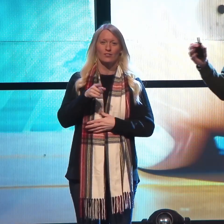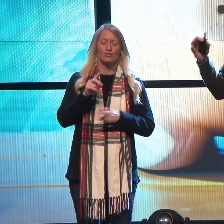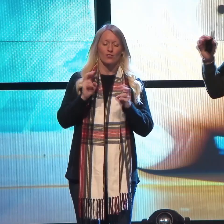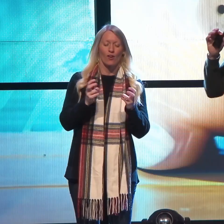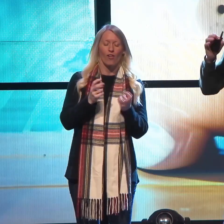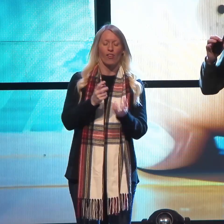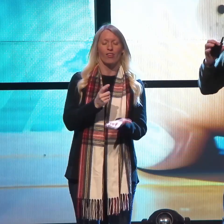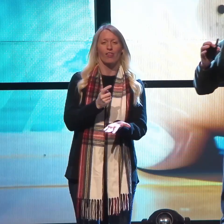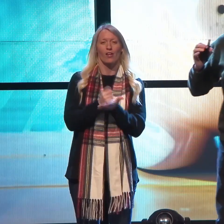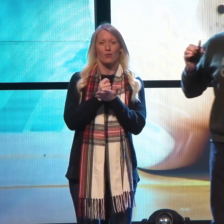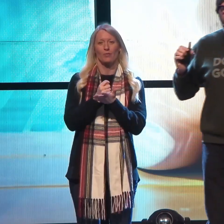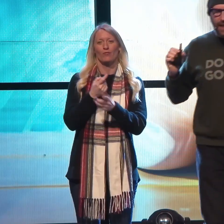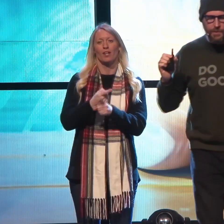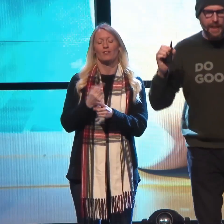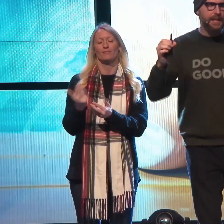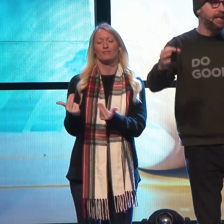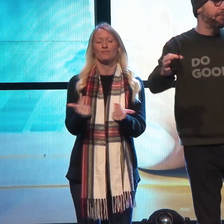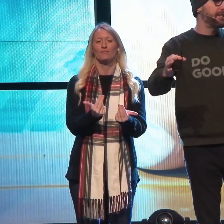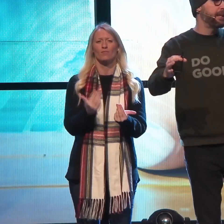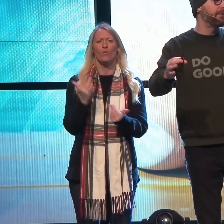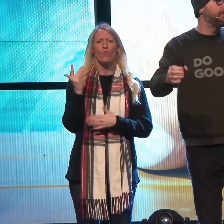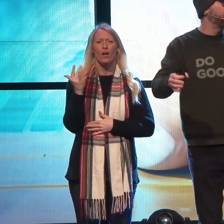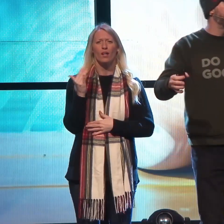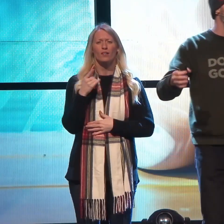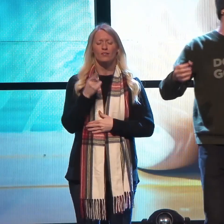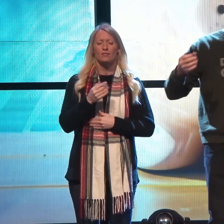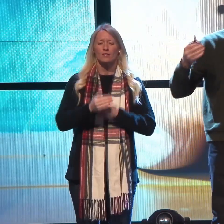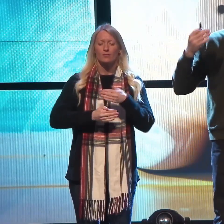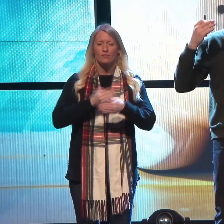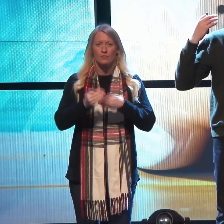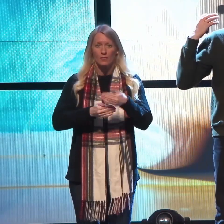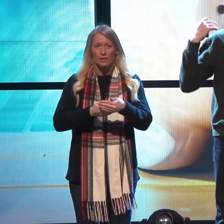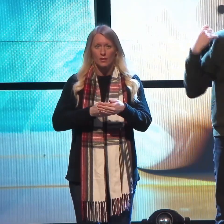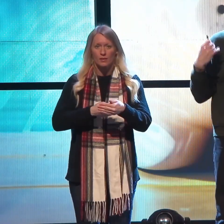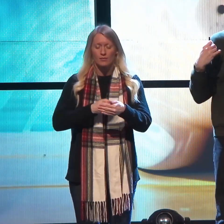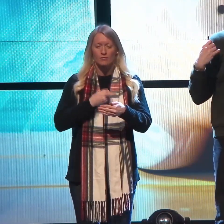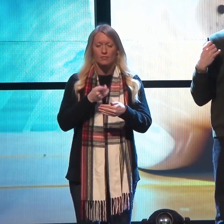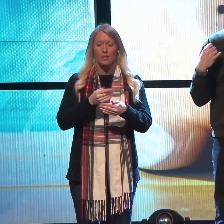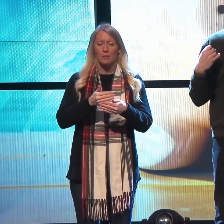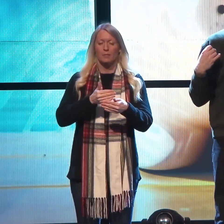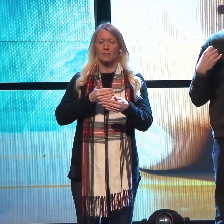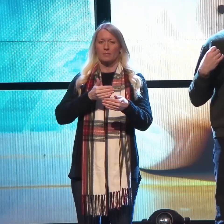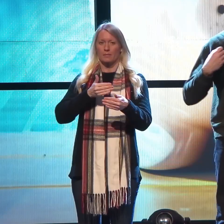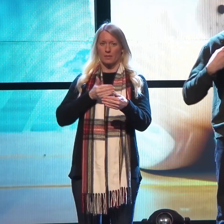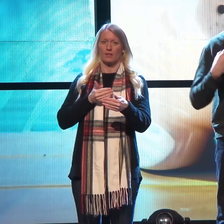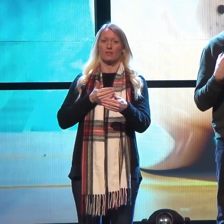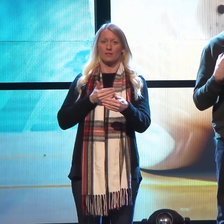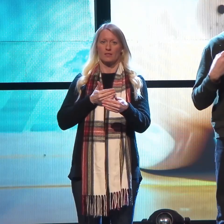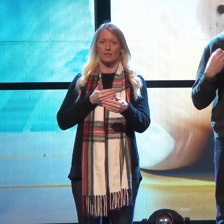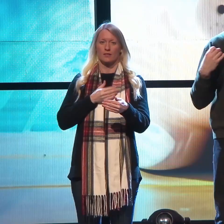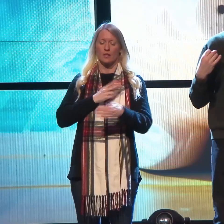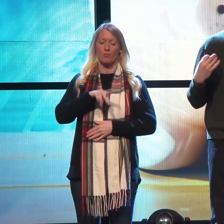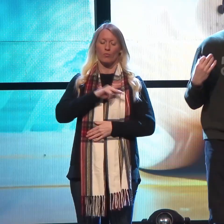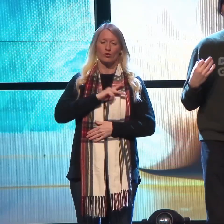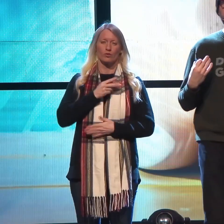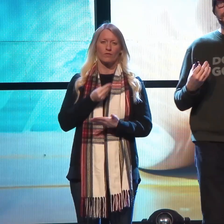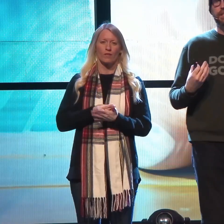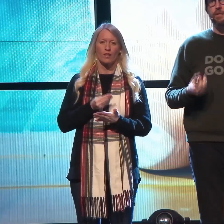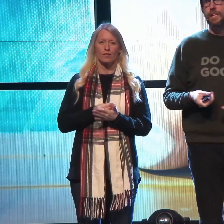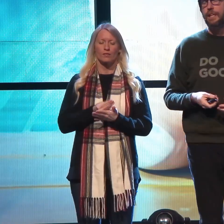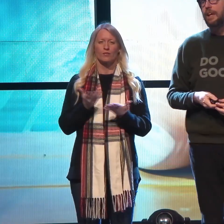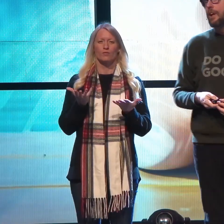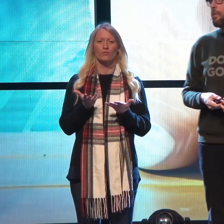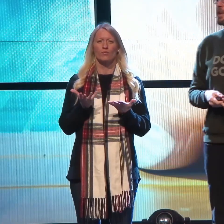Why is that? Why is it that we can kind of feel like we make a couple of steps forward and then maybe we do like 5 steps backwards in our personal finances? Like, what is the